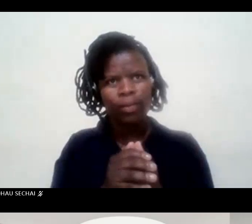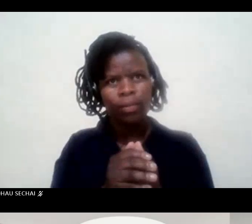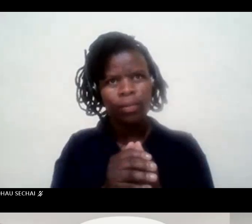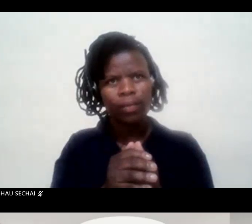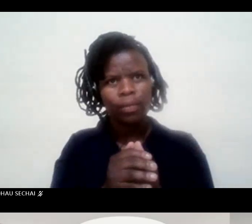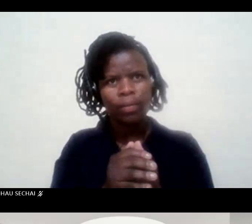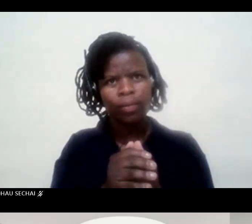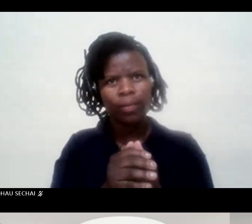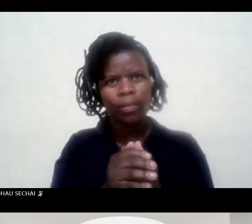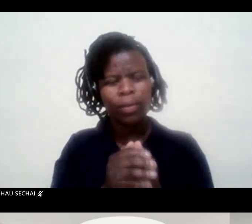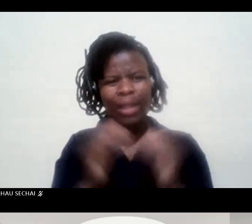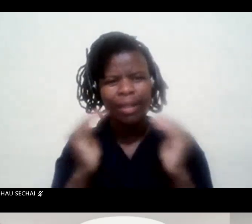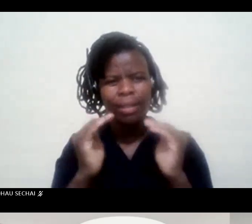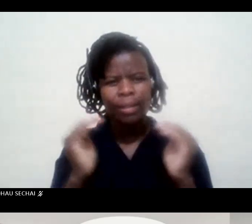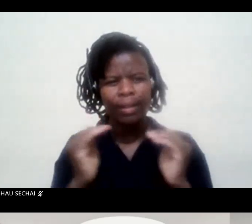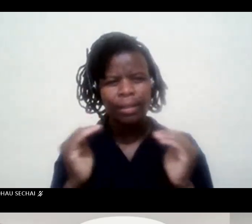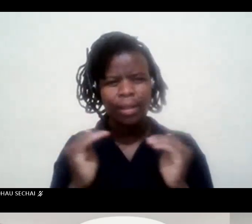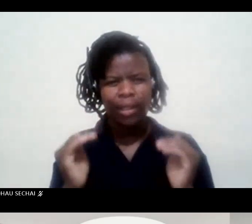of